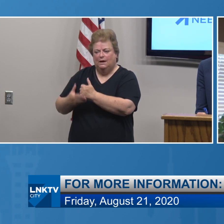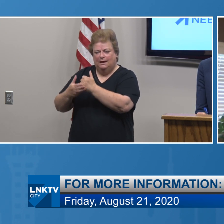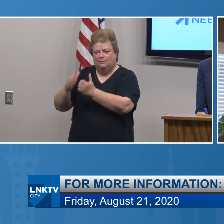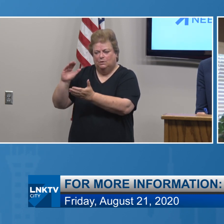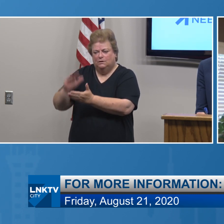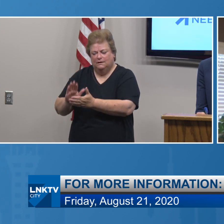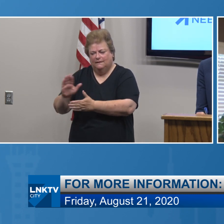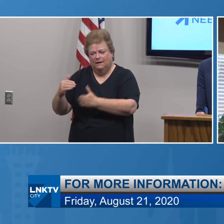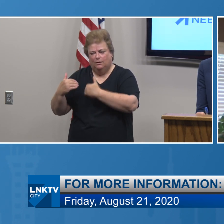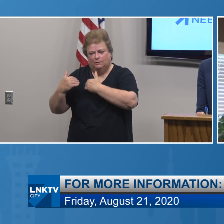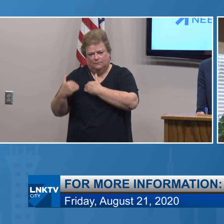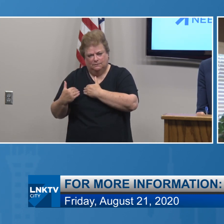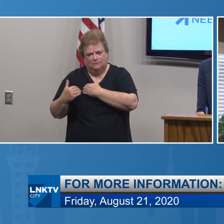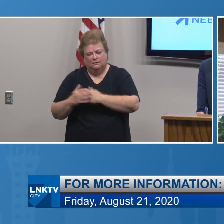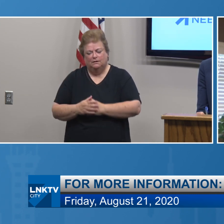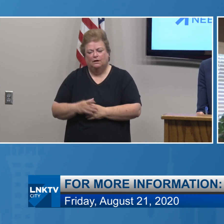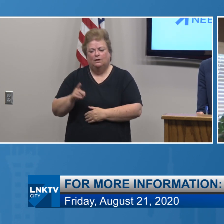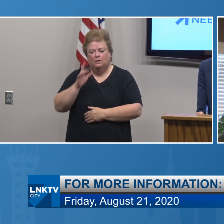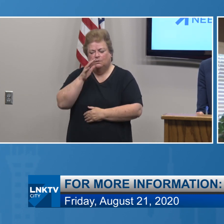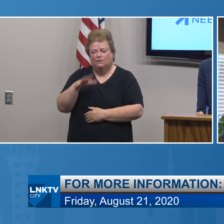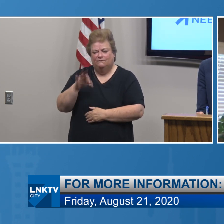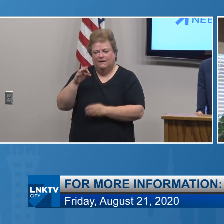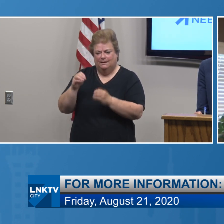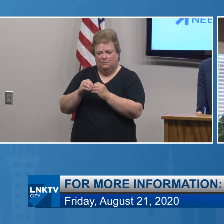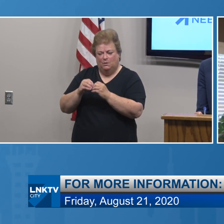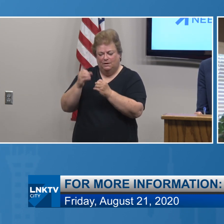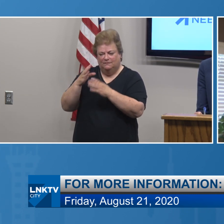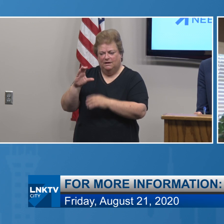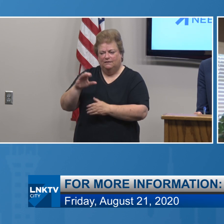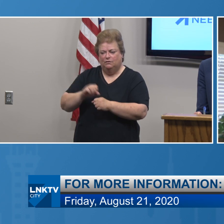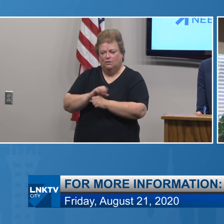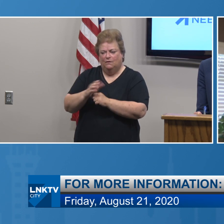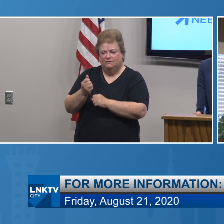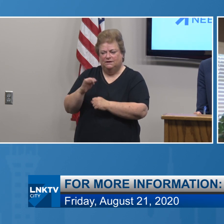pandemic. You will find more information at